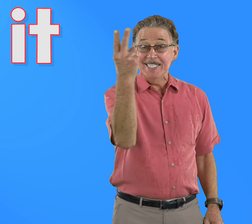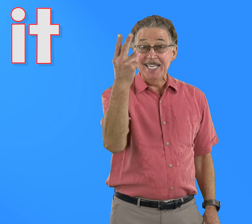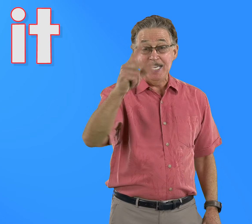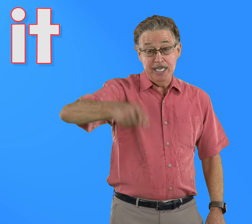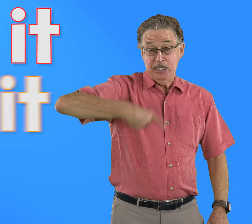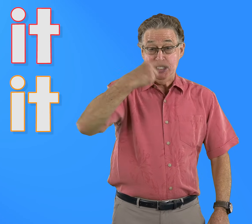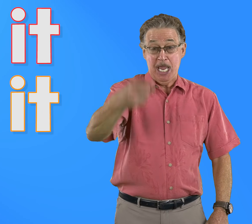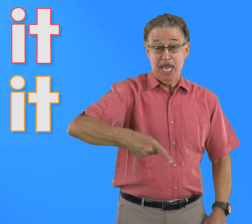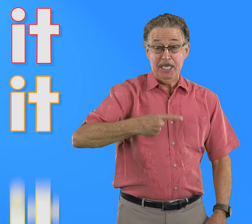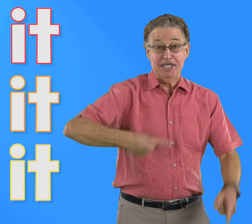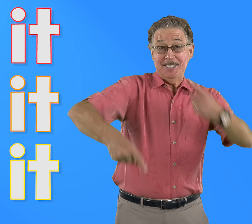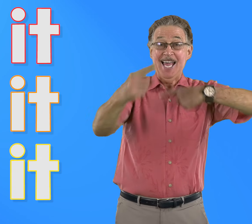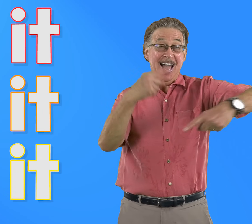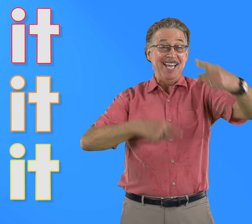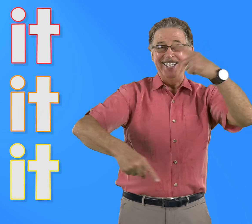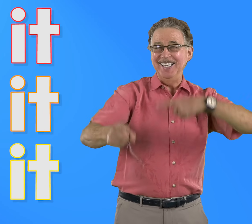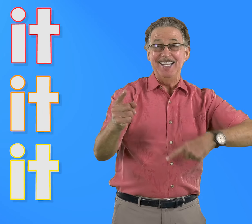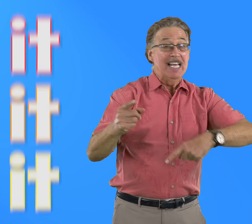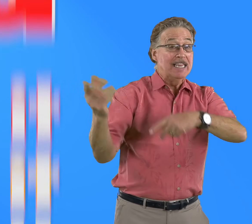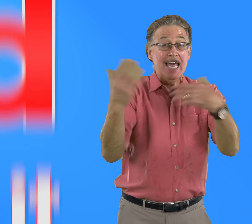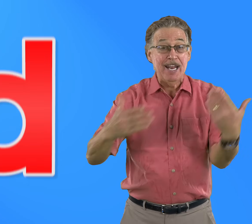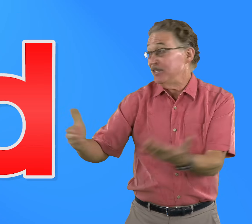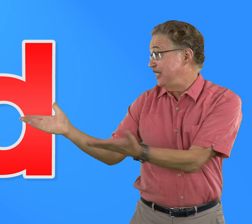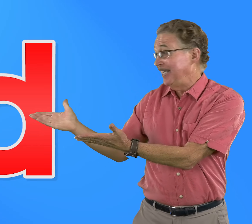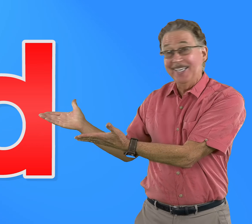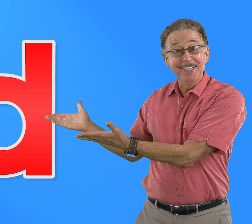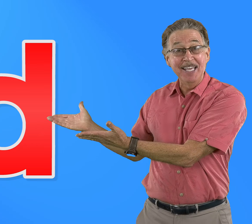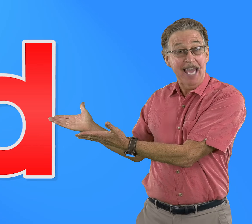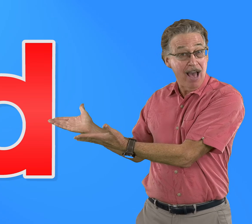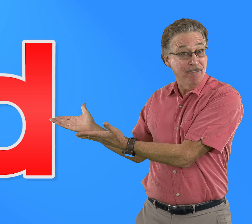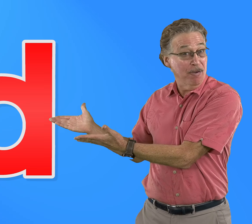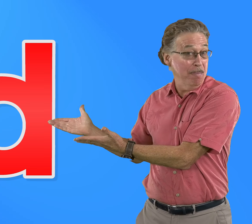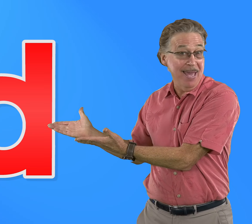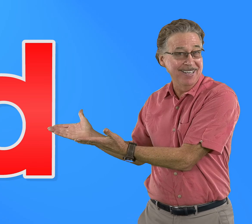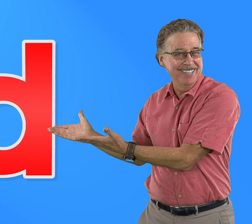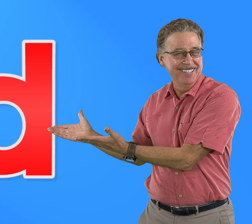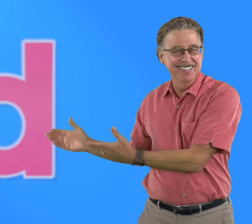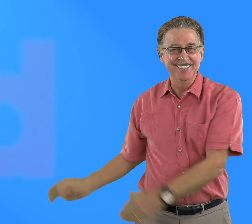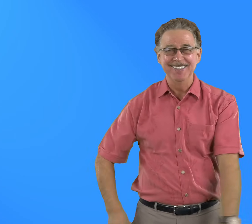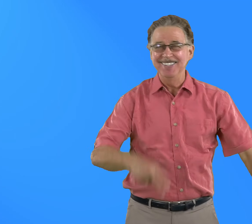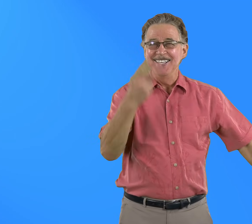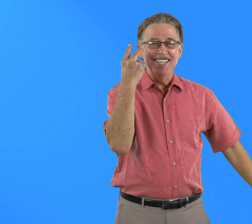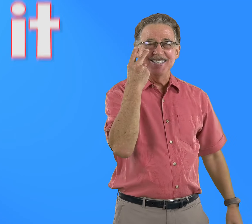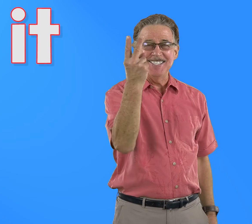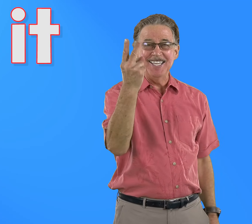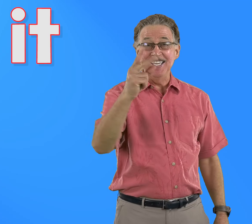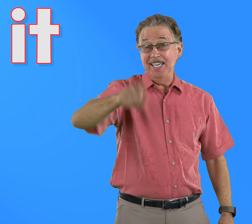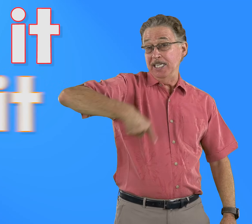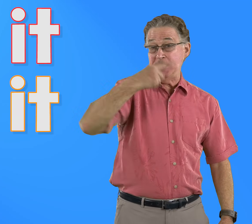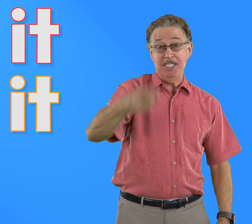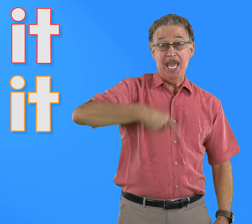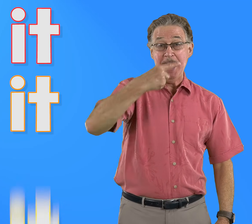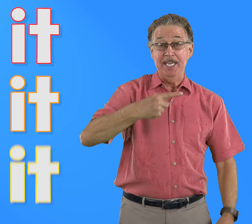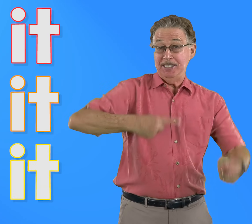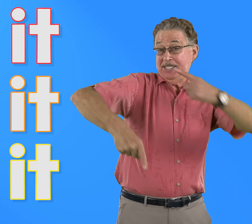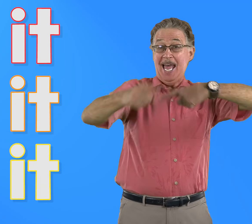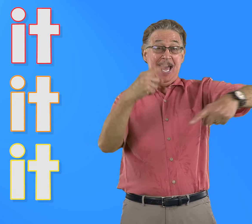See it, say it, sign it. Letter D in the alphabet. See it, say it, sign